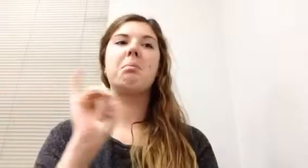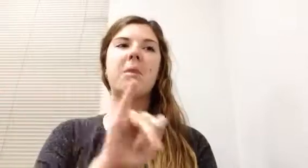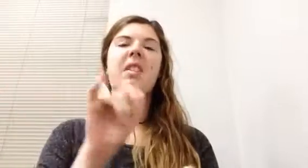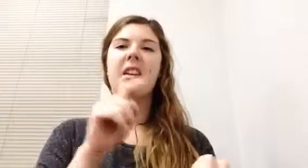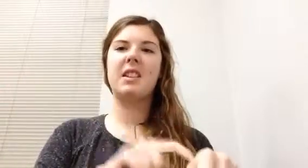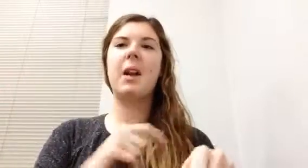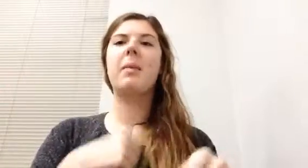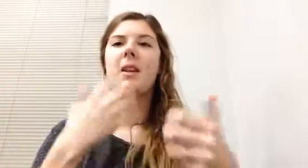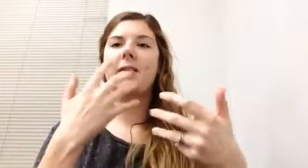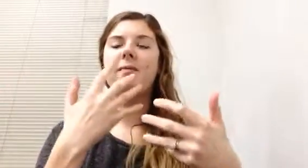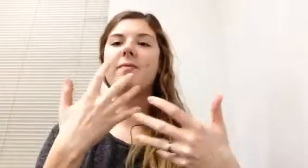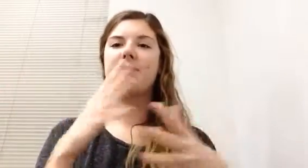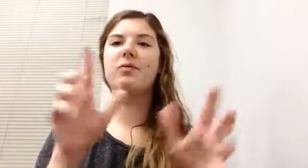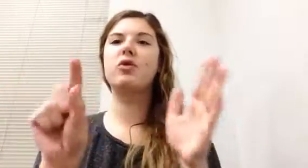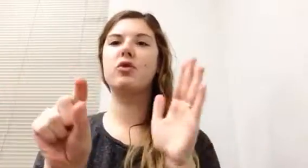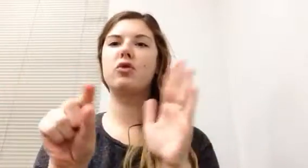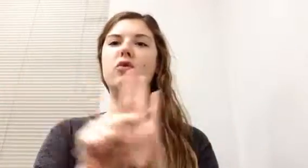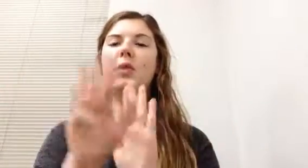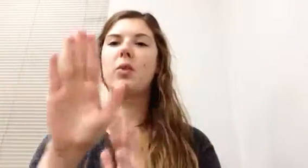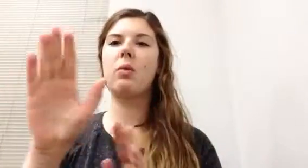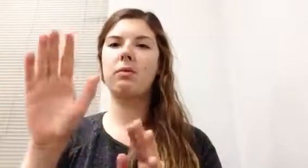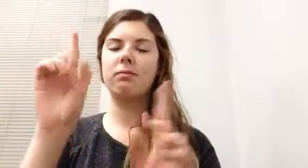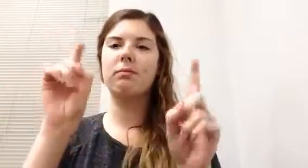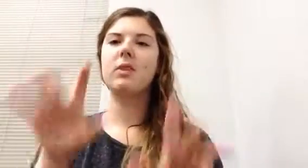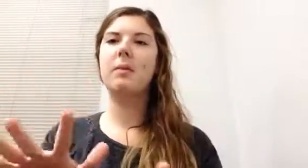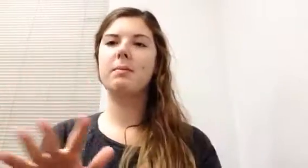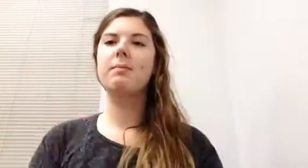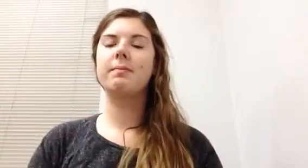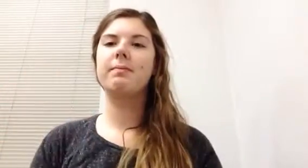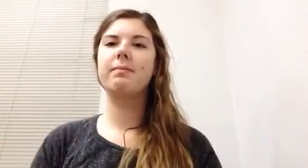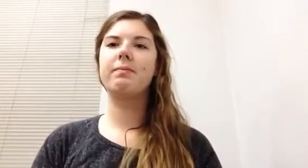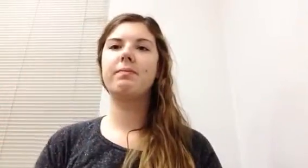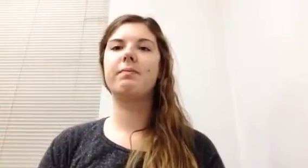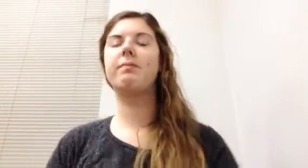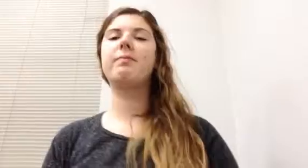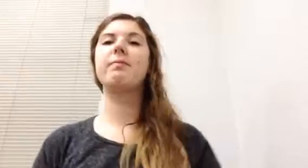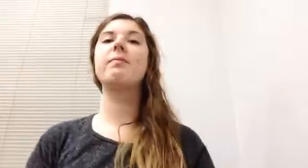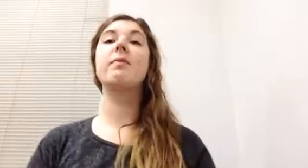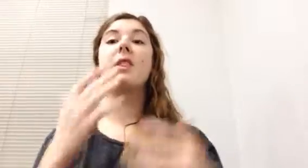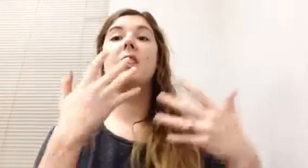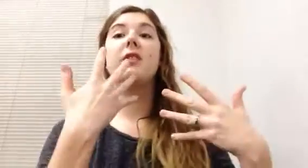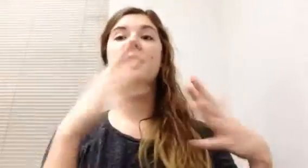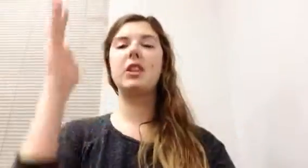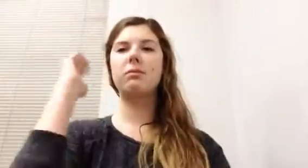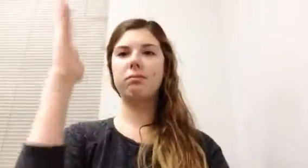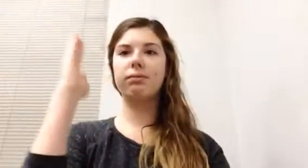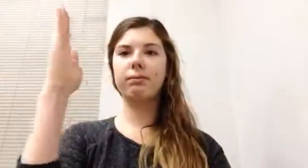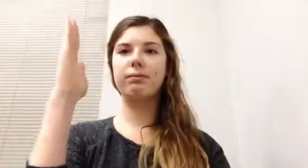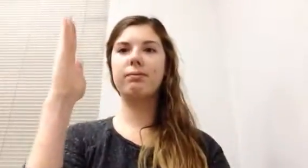can see how well you did. But we're going to have lecture and quiz and all that